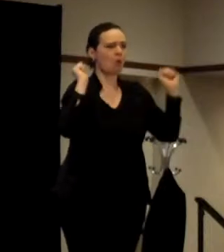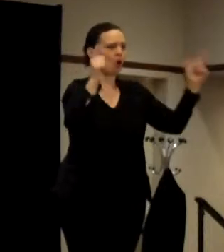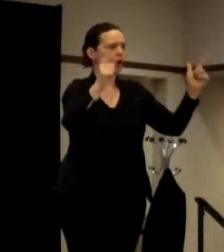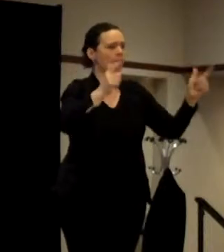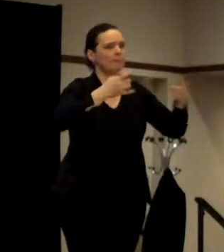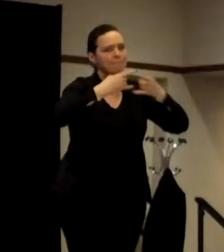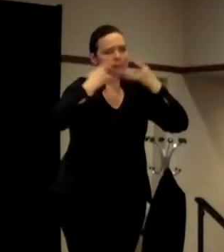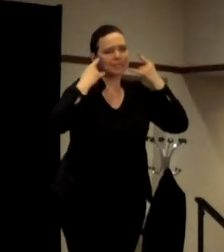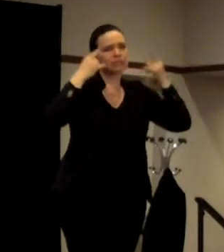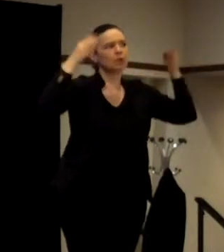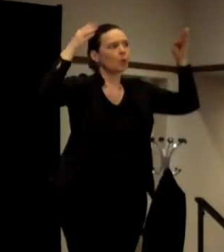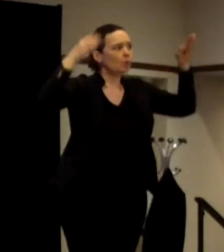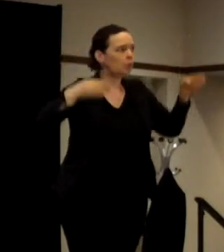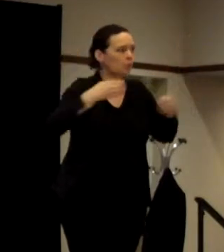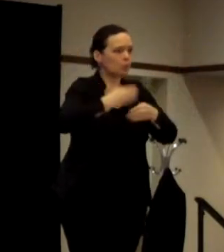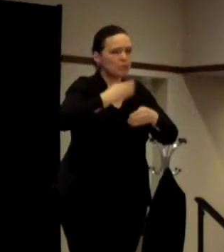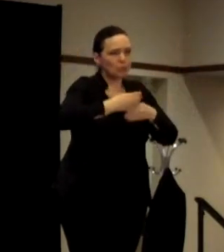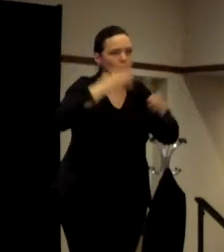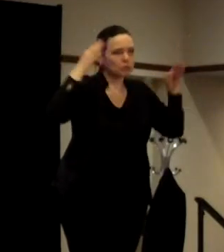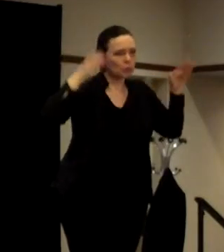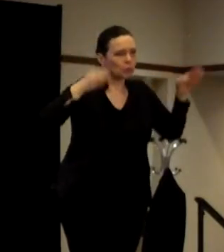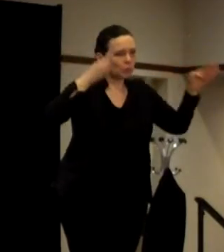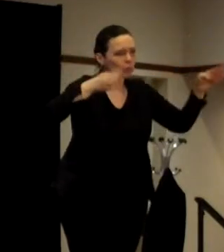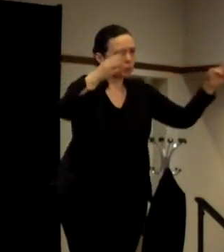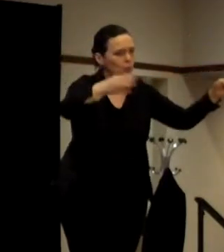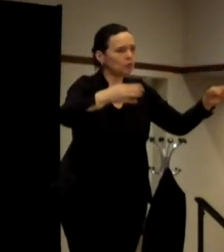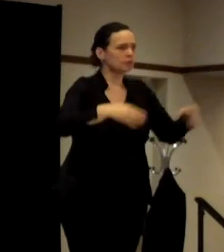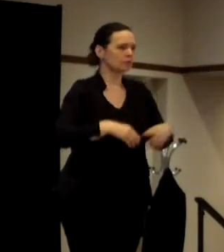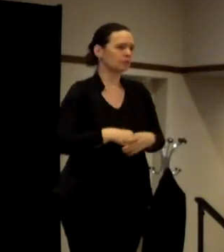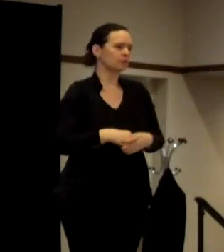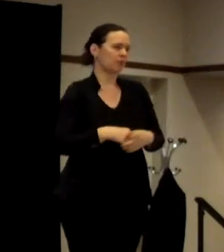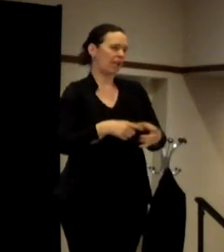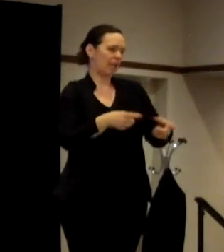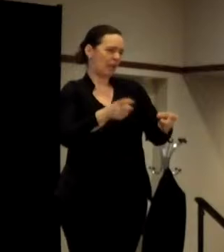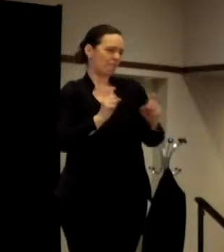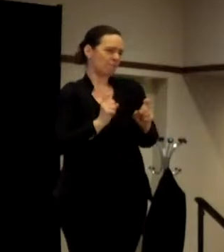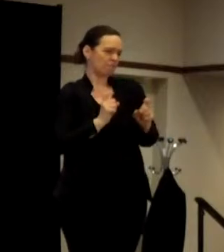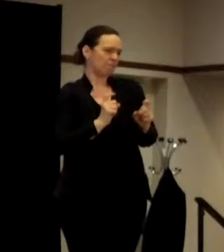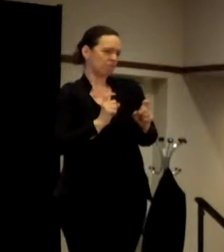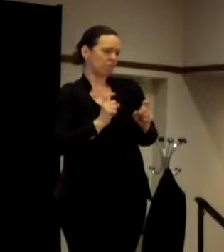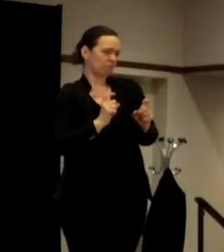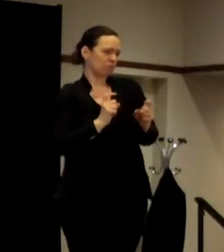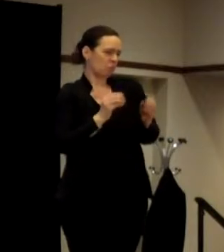the buses, et cetera. So she'll give more guidance to districts on that this week.